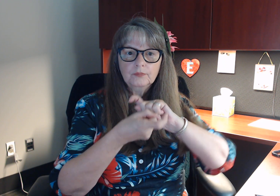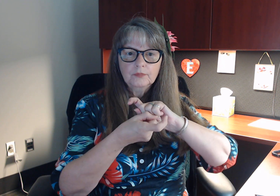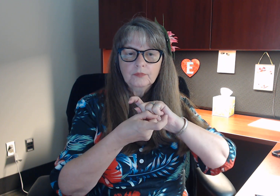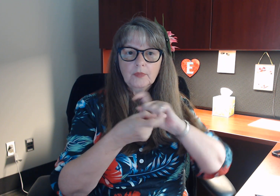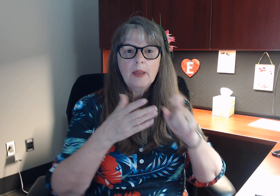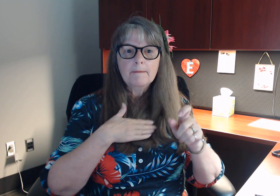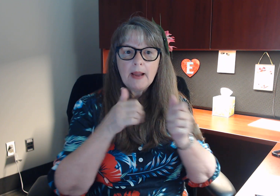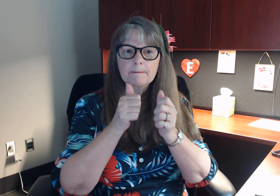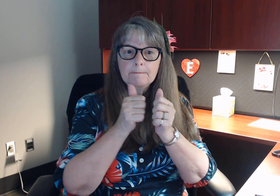my